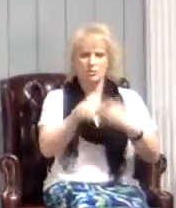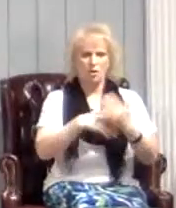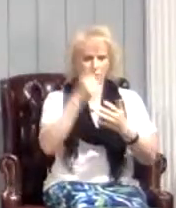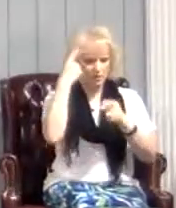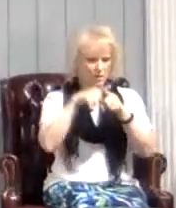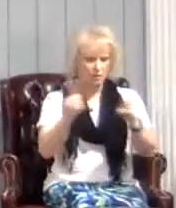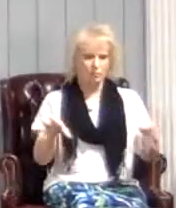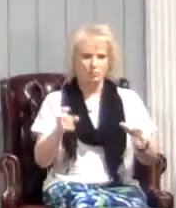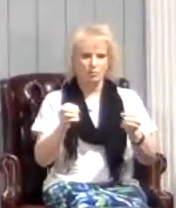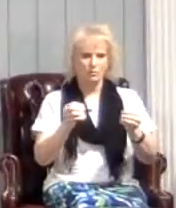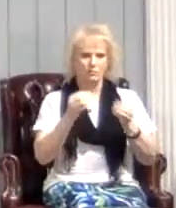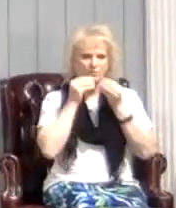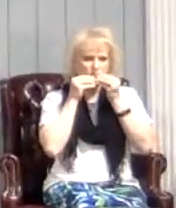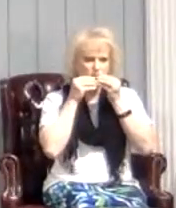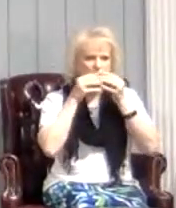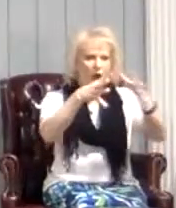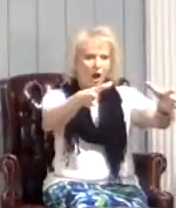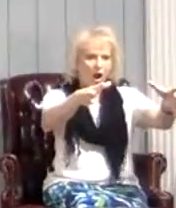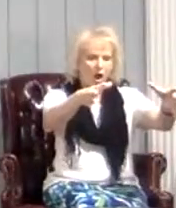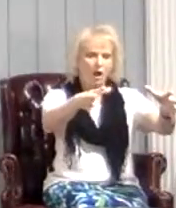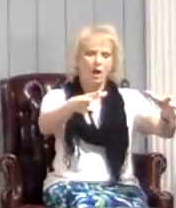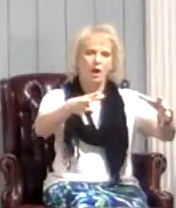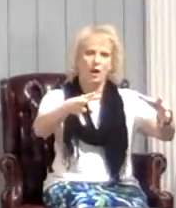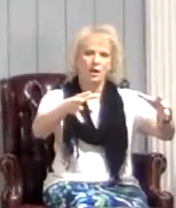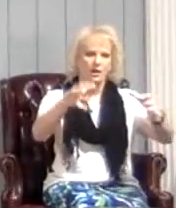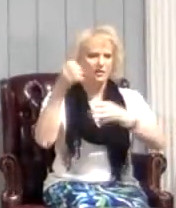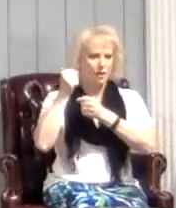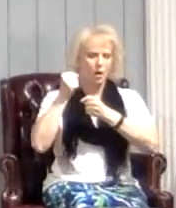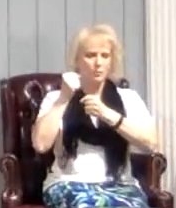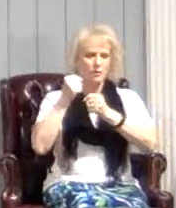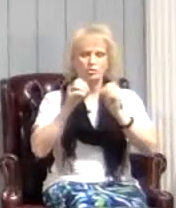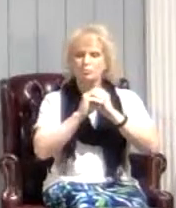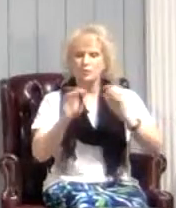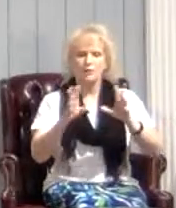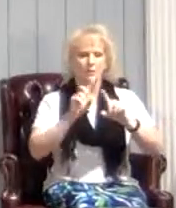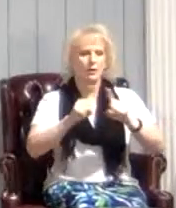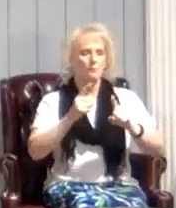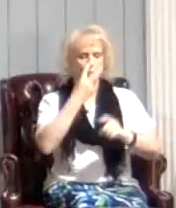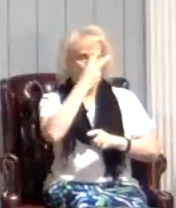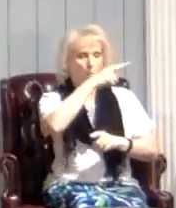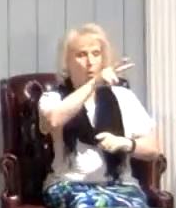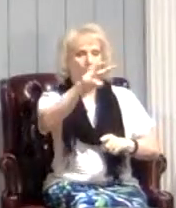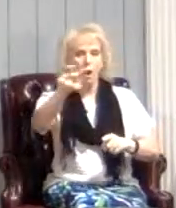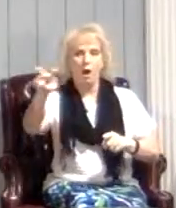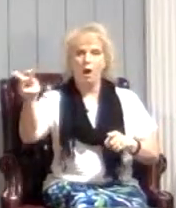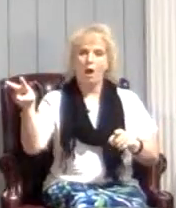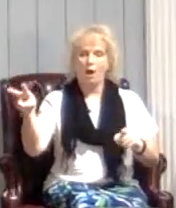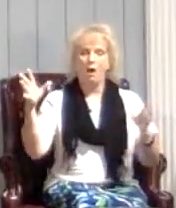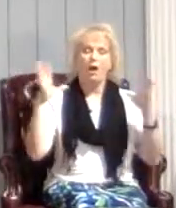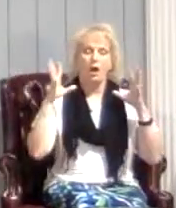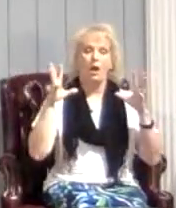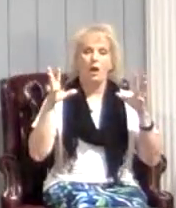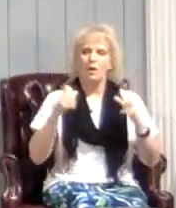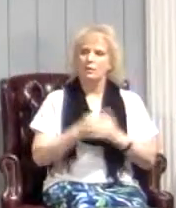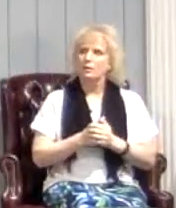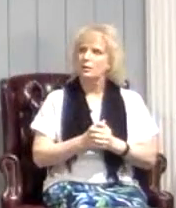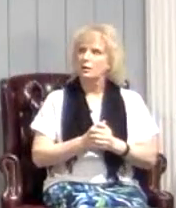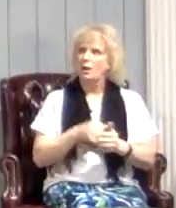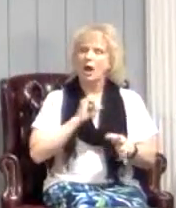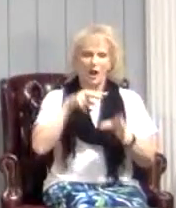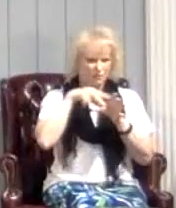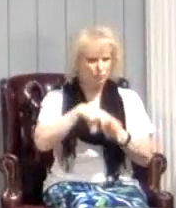two-edged sword that proceeds out of his mouth. The armies do nothing but watch. Now, it's a valiant thing. I'm just telling you, I've ridden a